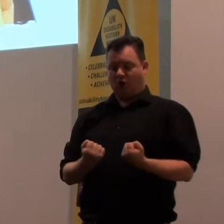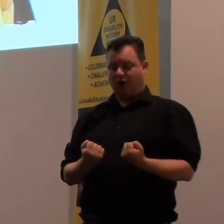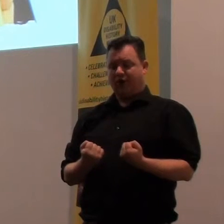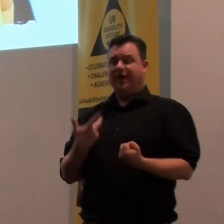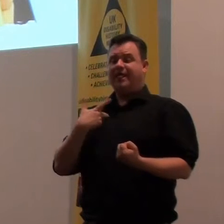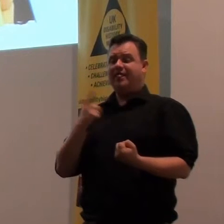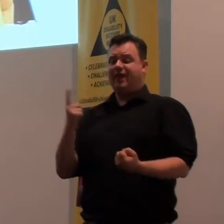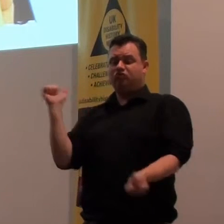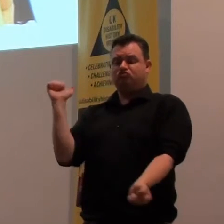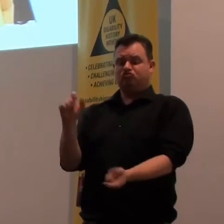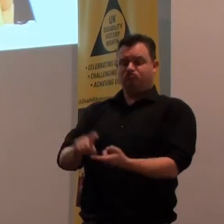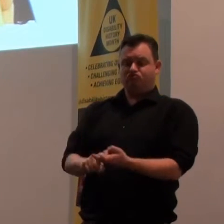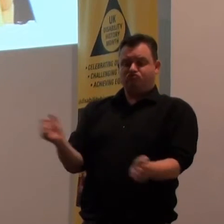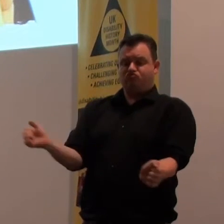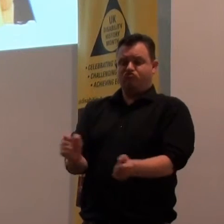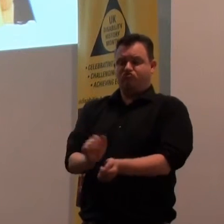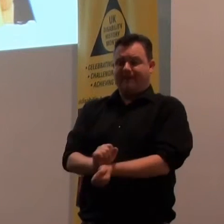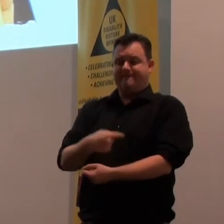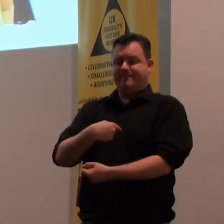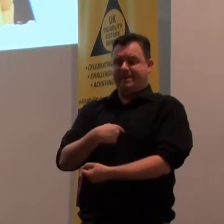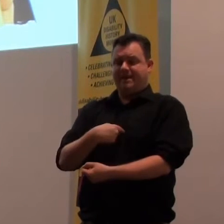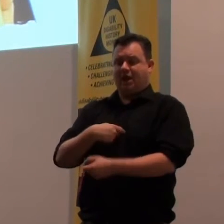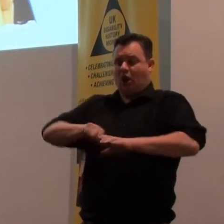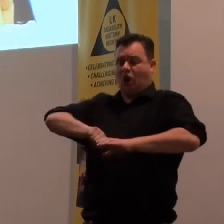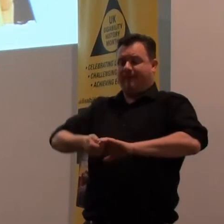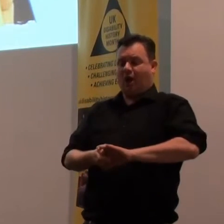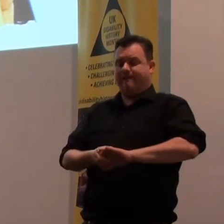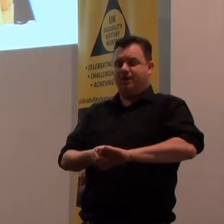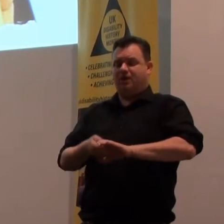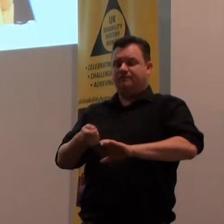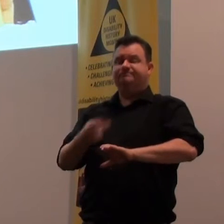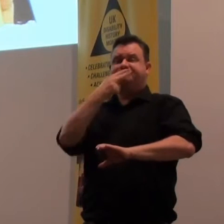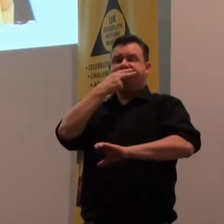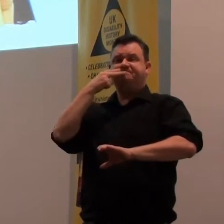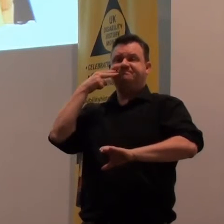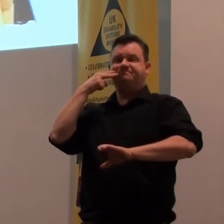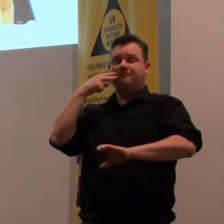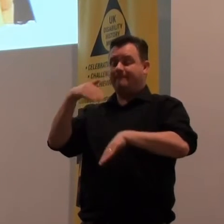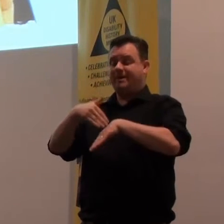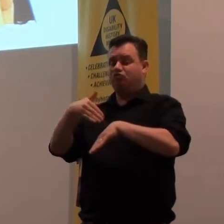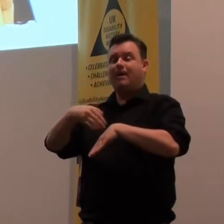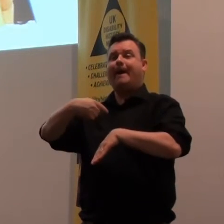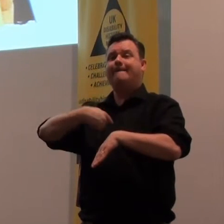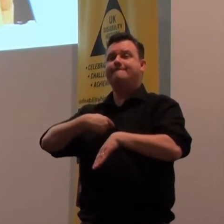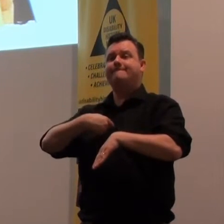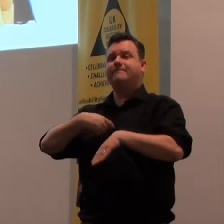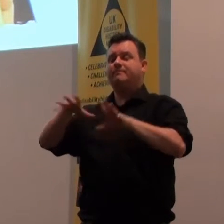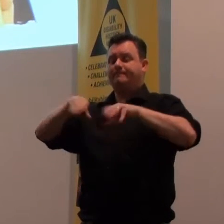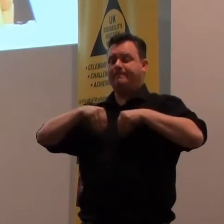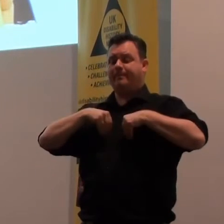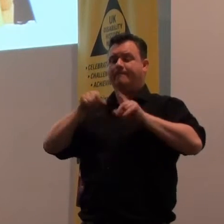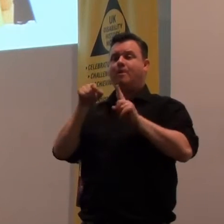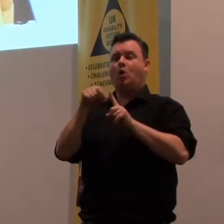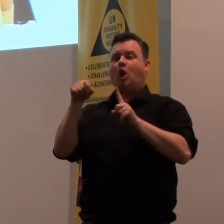me like a butterfly and locked me up, no words spoken. My crime was catching polio, a